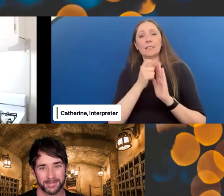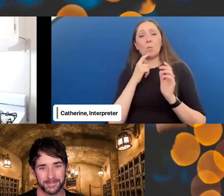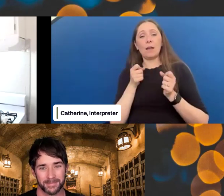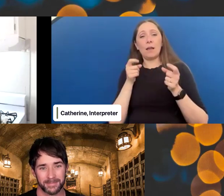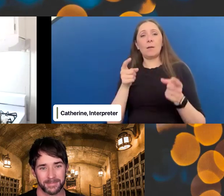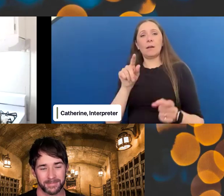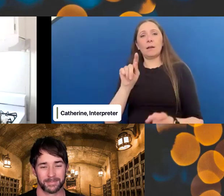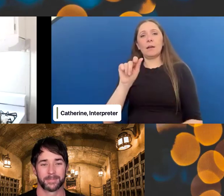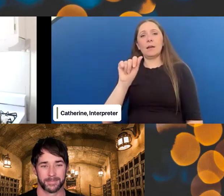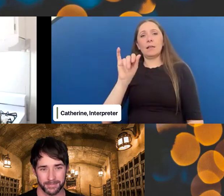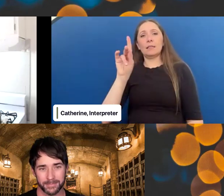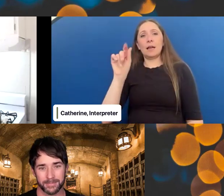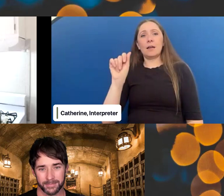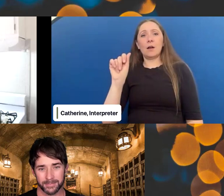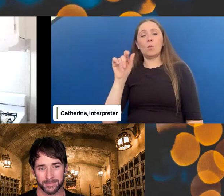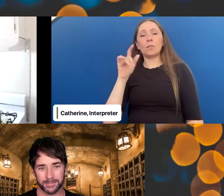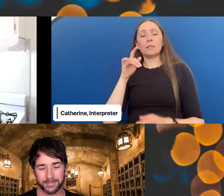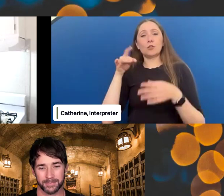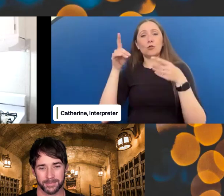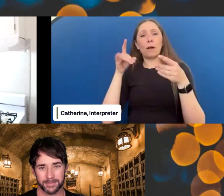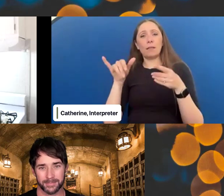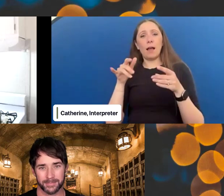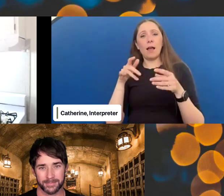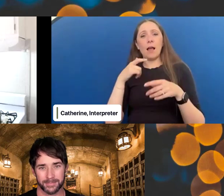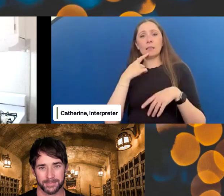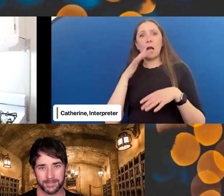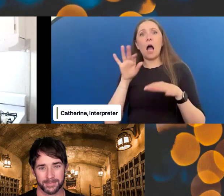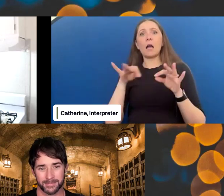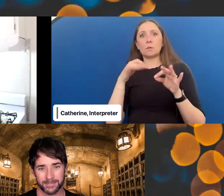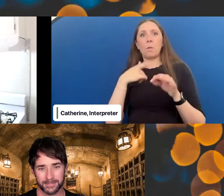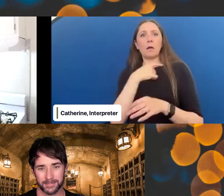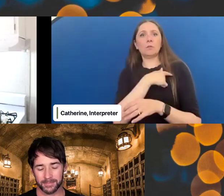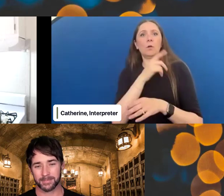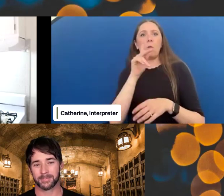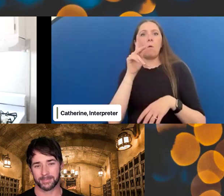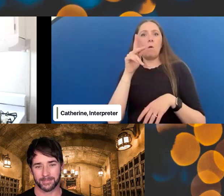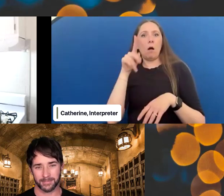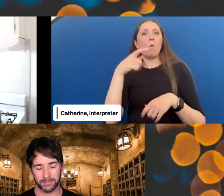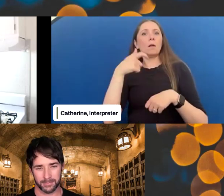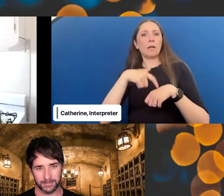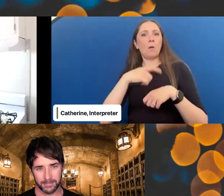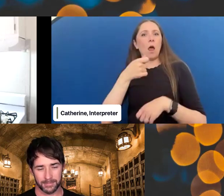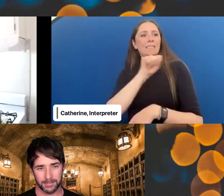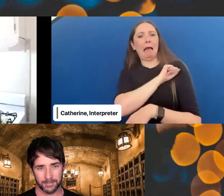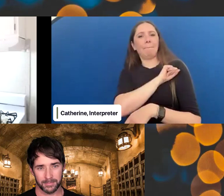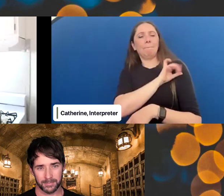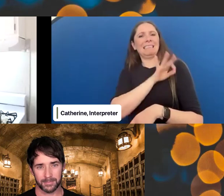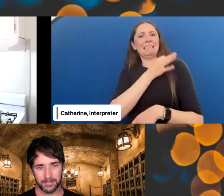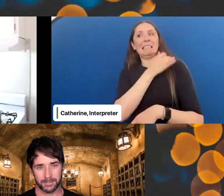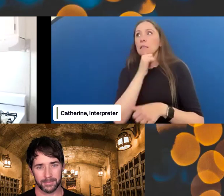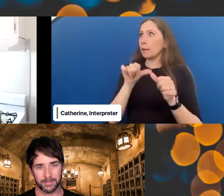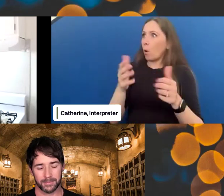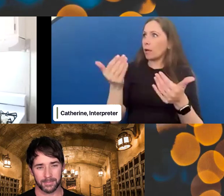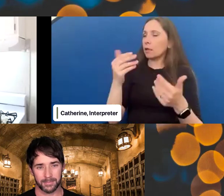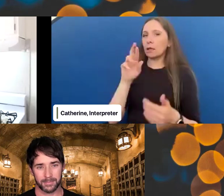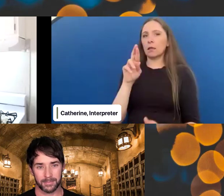Taika was directing that episode. So I say, yeah, I sewed my shoulder up once after I was stabbed. And then Taika goes, okay, keep going. And then so Reese